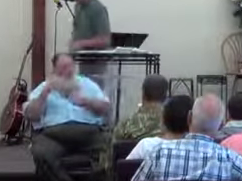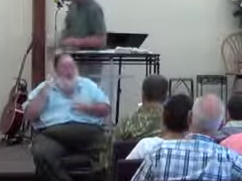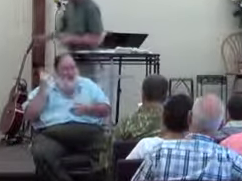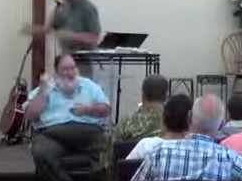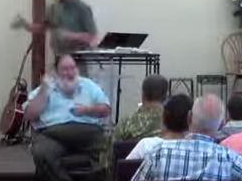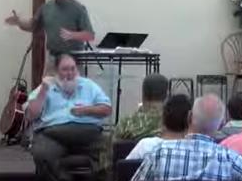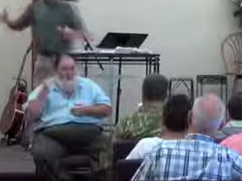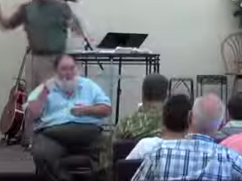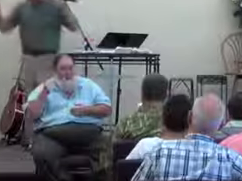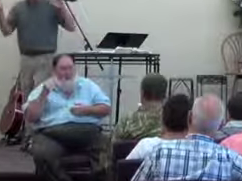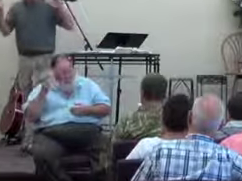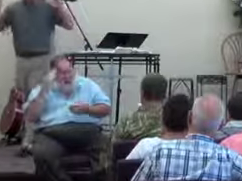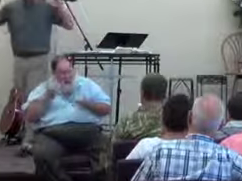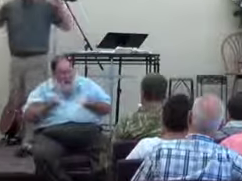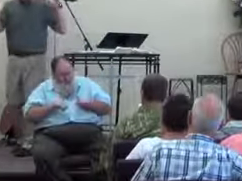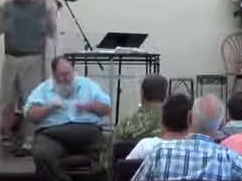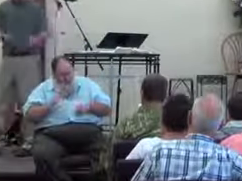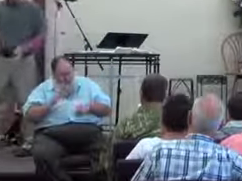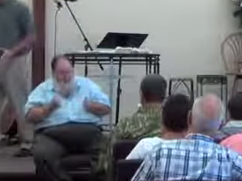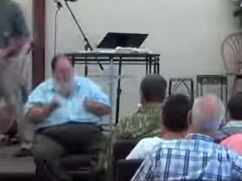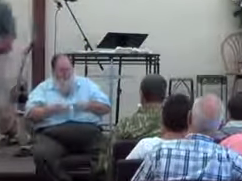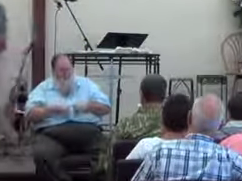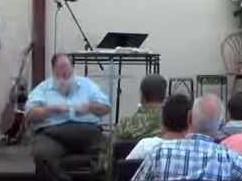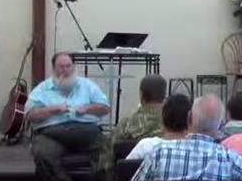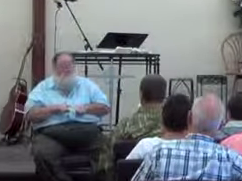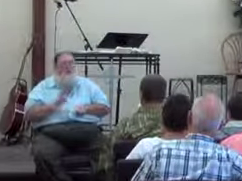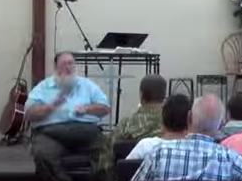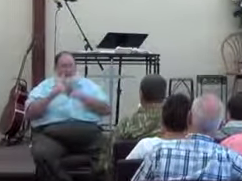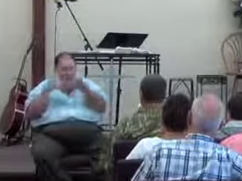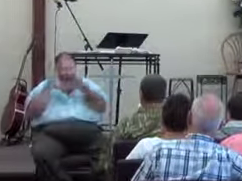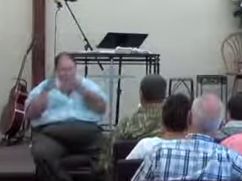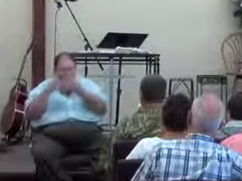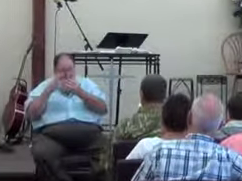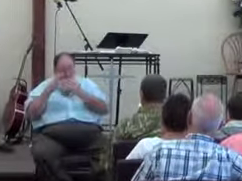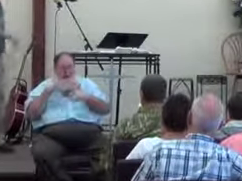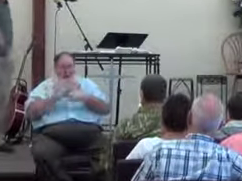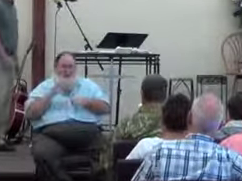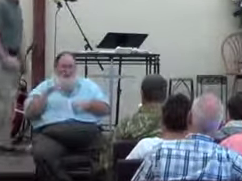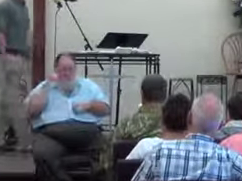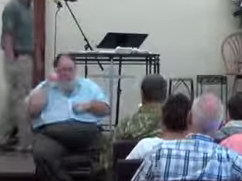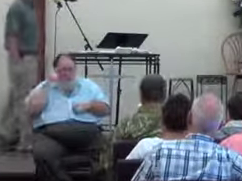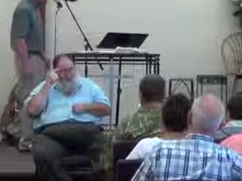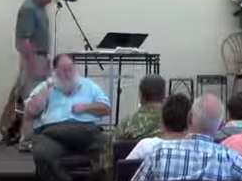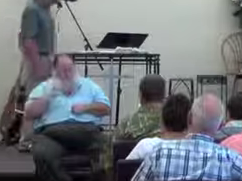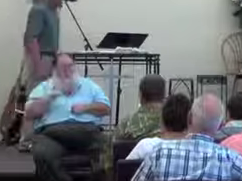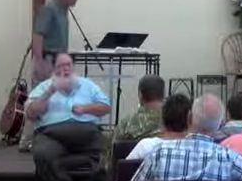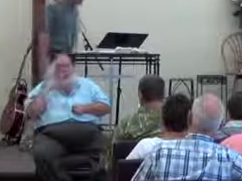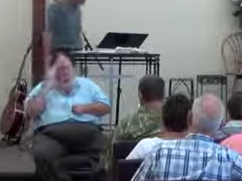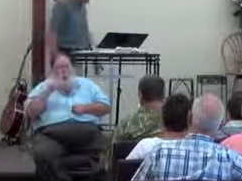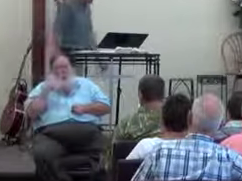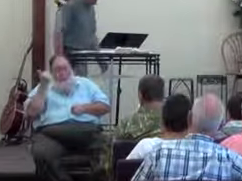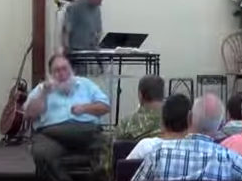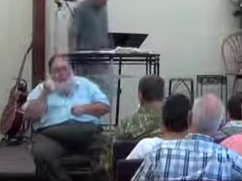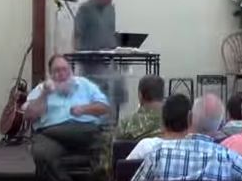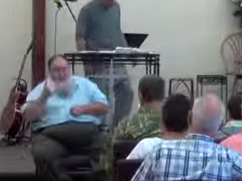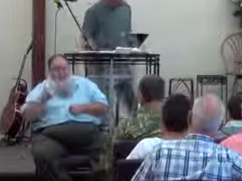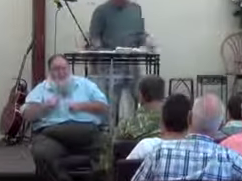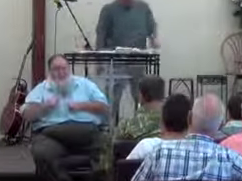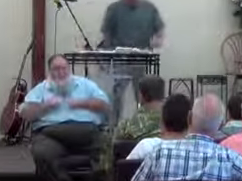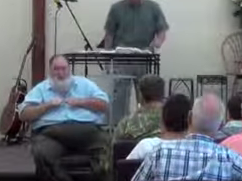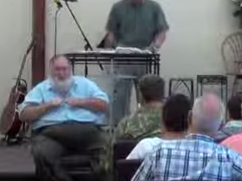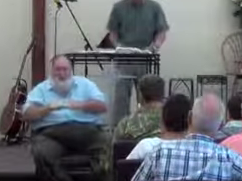father hardened his mind and was filled with pride. You knew better. But you continued down this